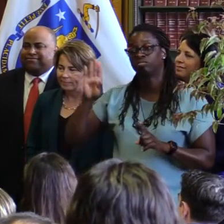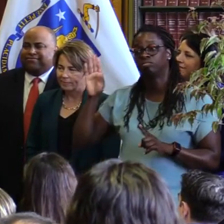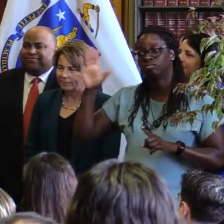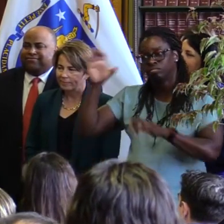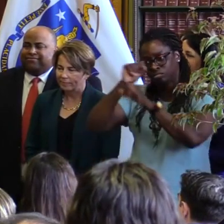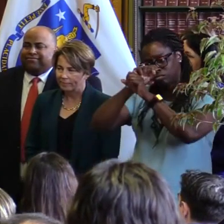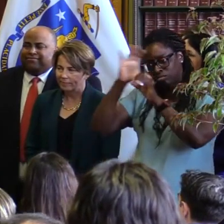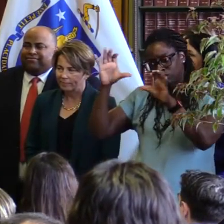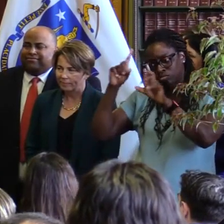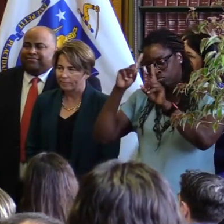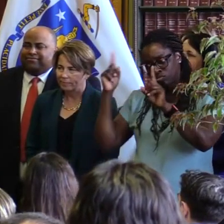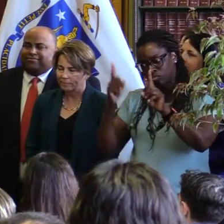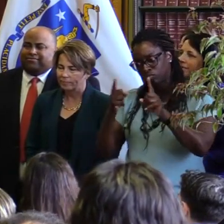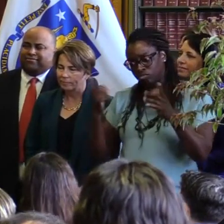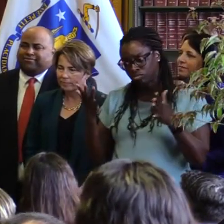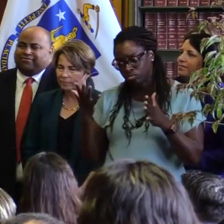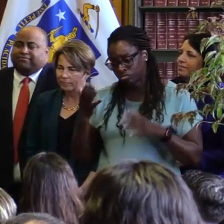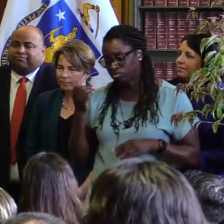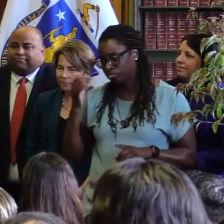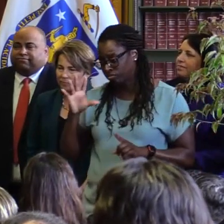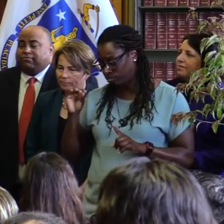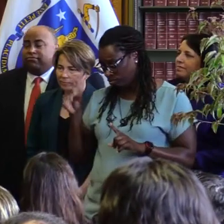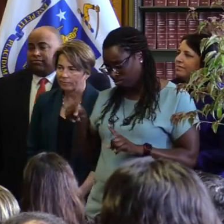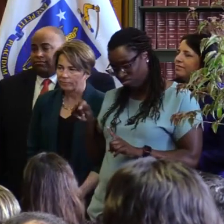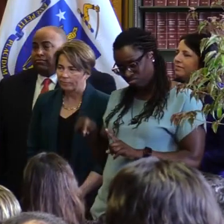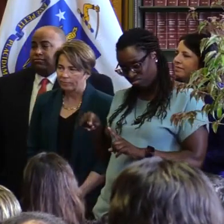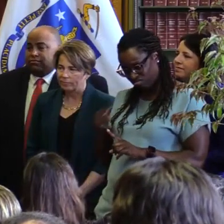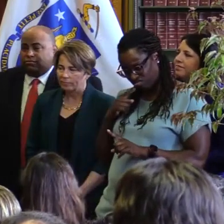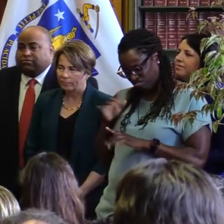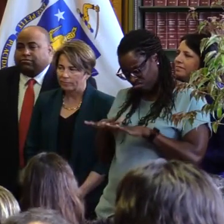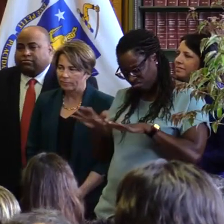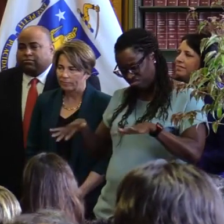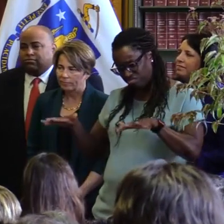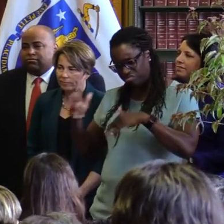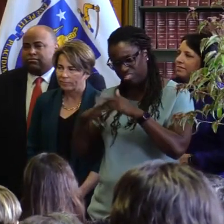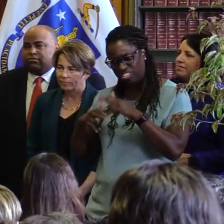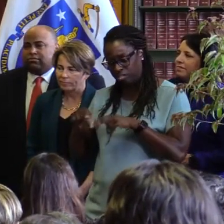our emissions come from buildings. And of those buildings, many